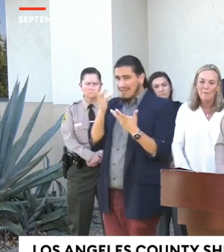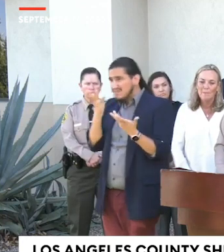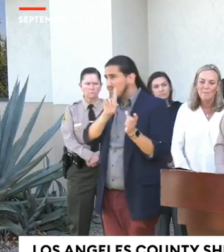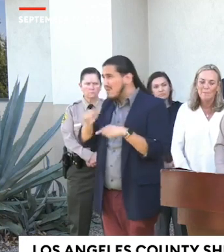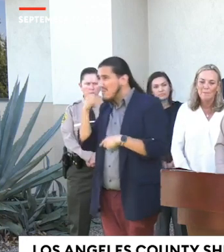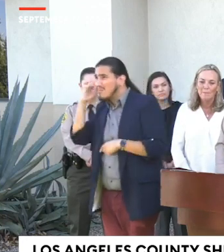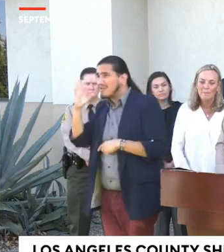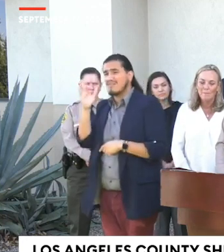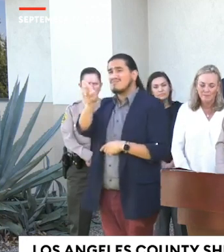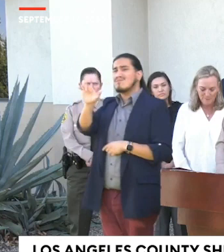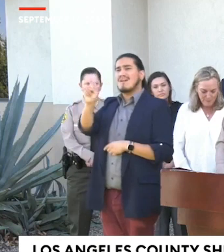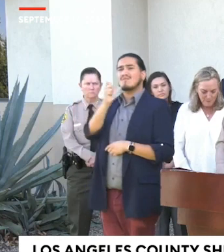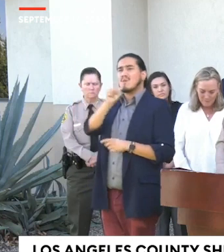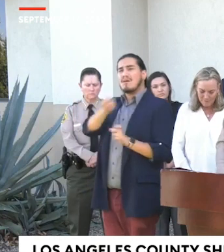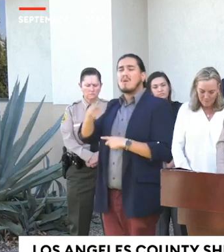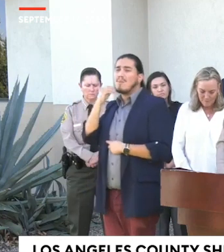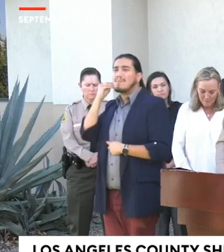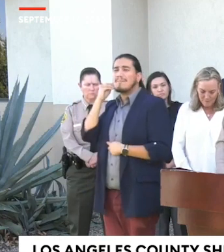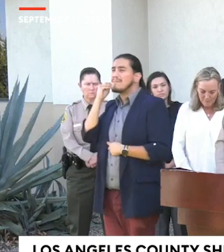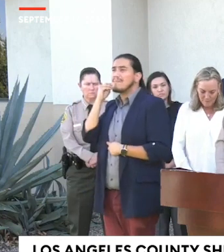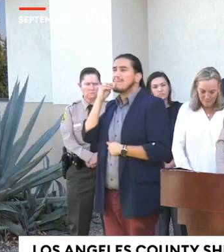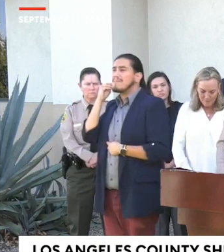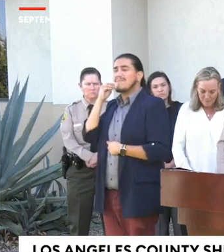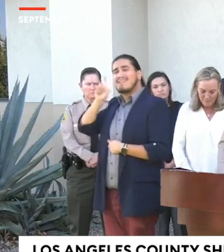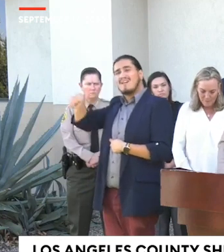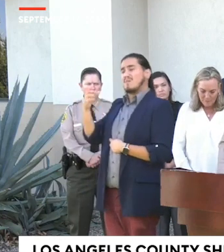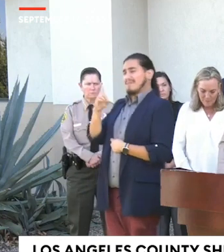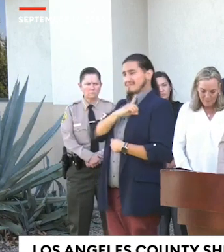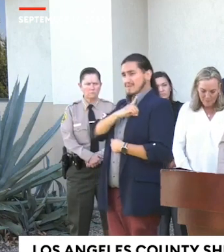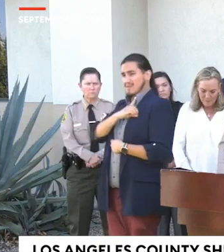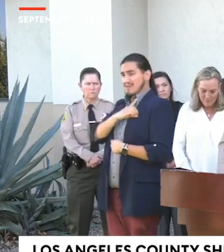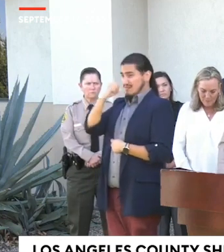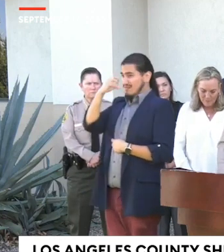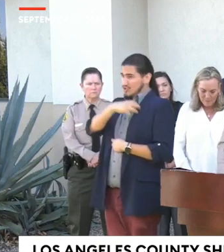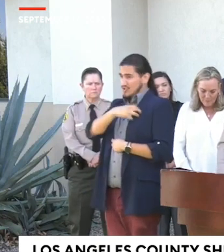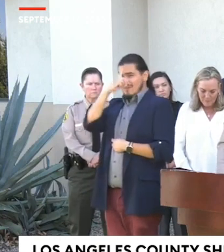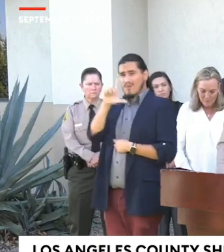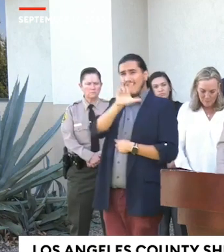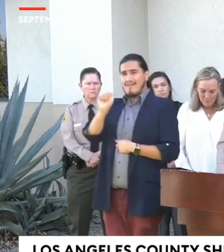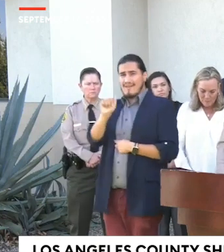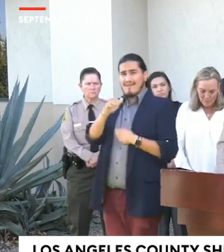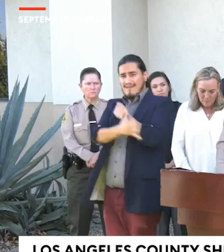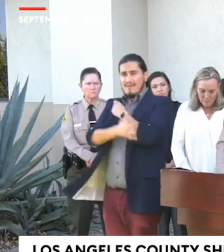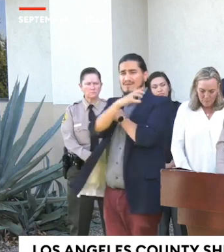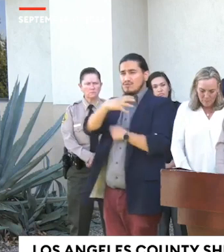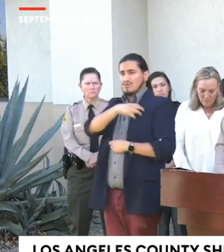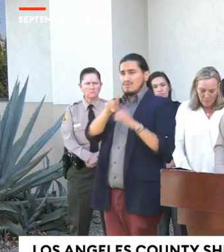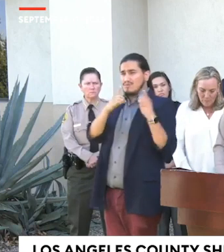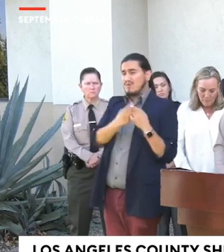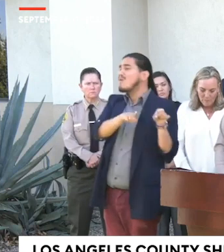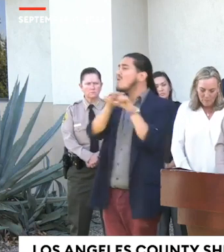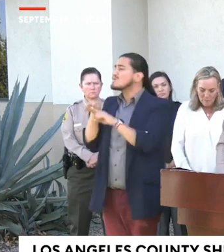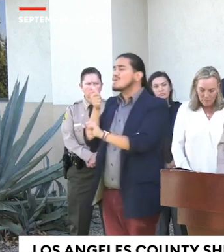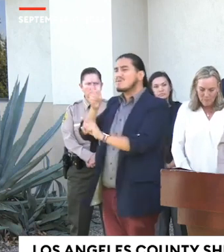Ryan's not coming home. And Ryan wasn't only a deputy sheriff for the Los Angeles County Sheriff's Department, but he was a